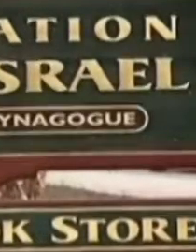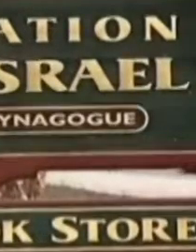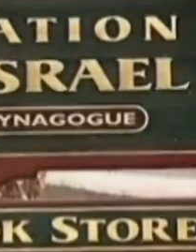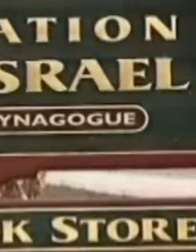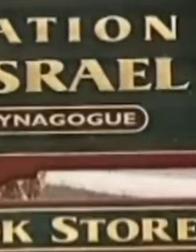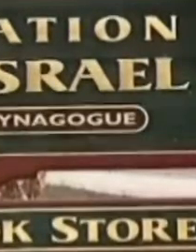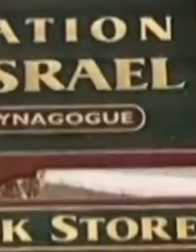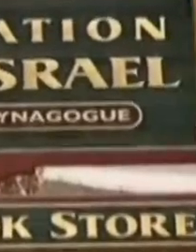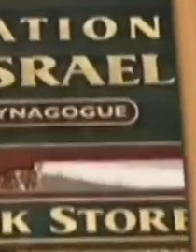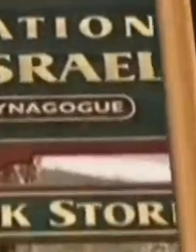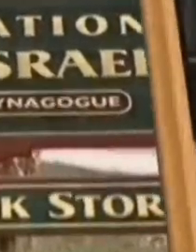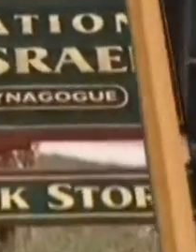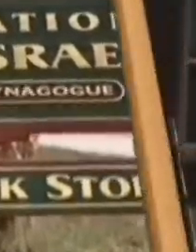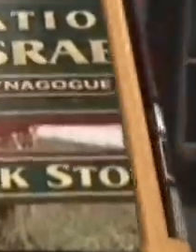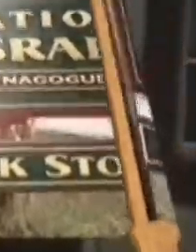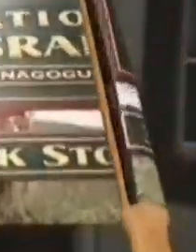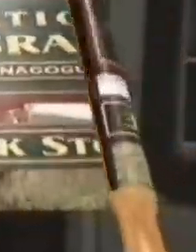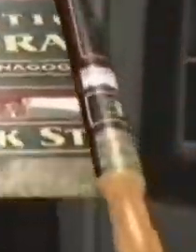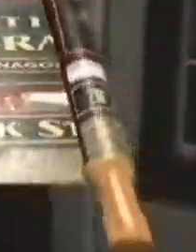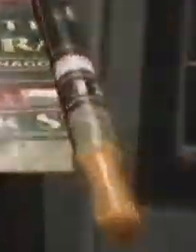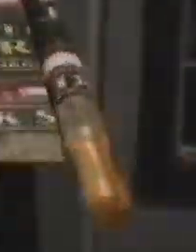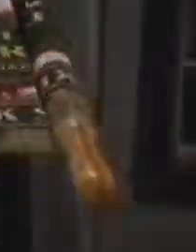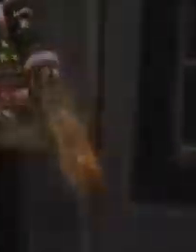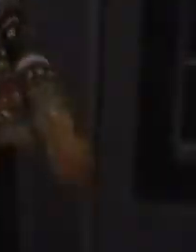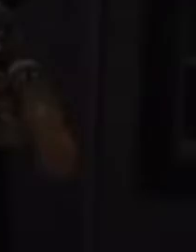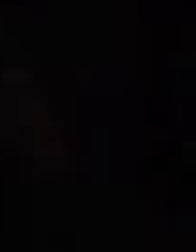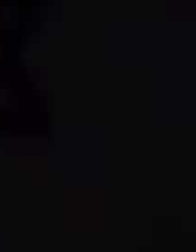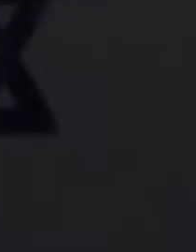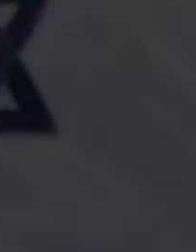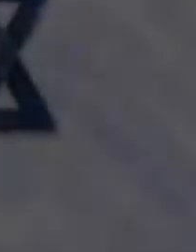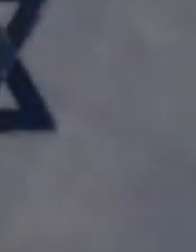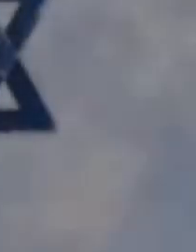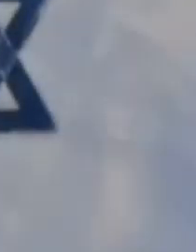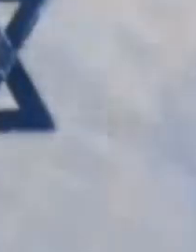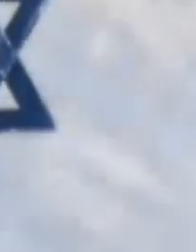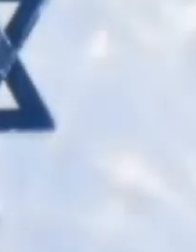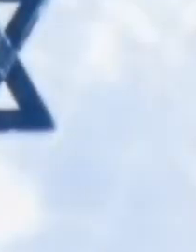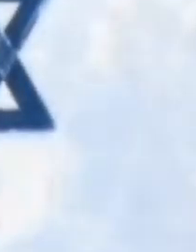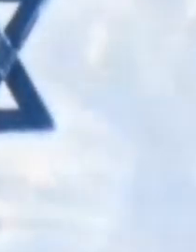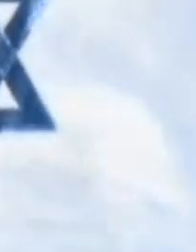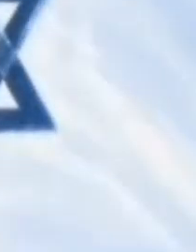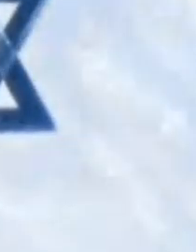I'm your last, O Jerusalem, I have set watch.